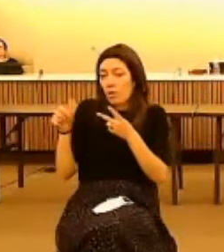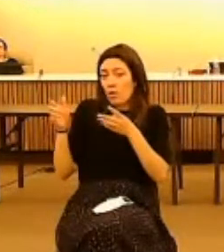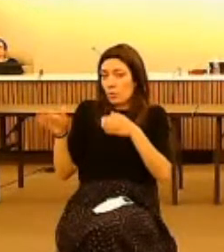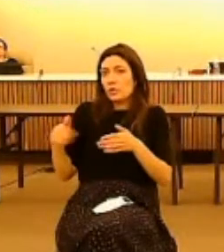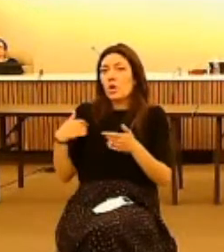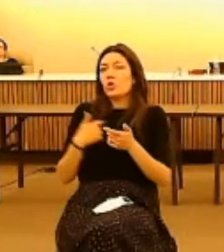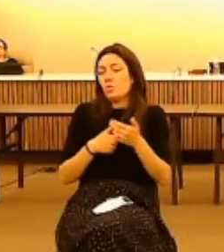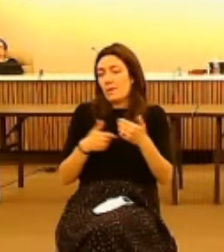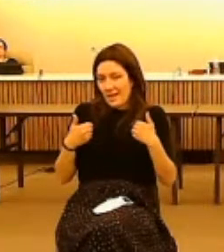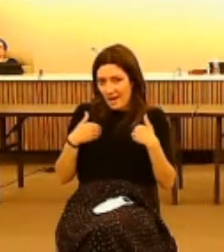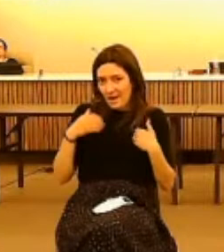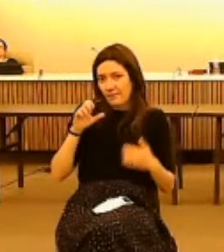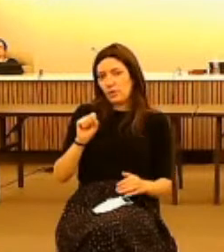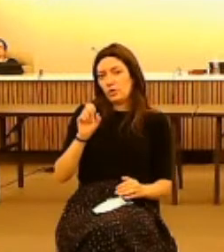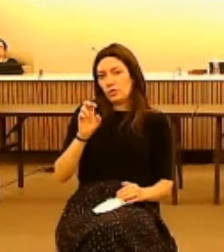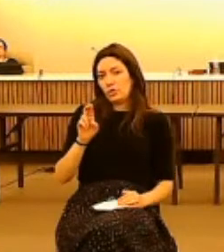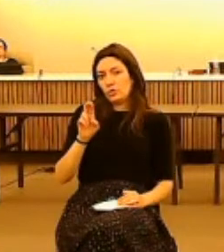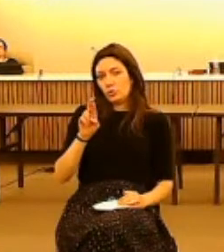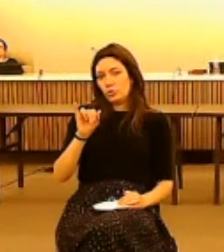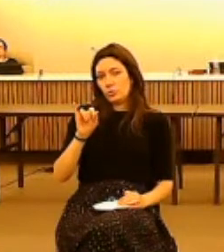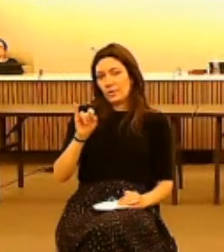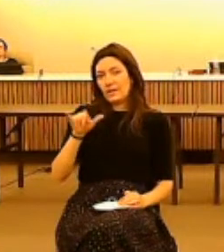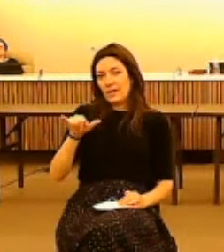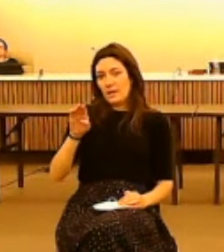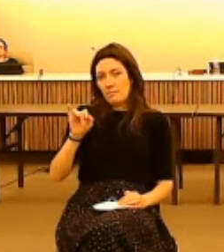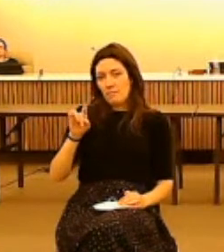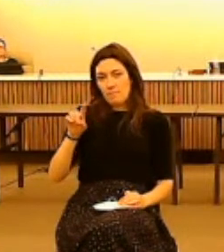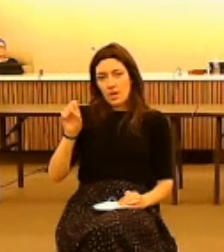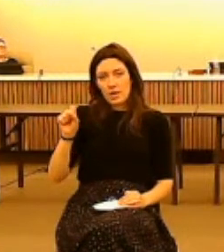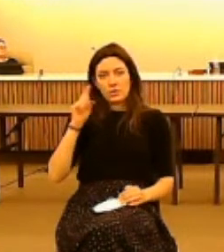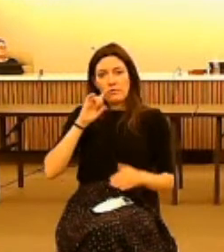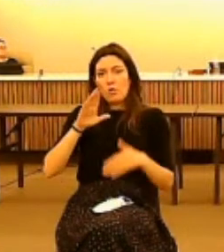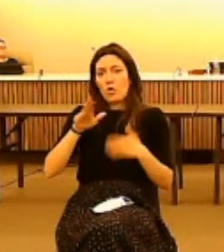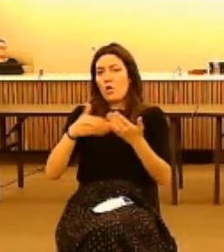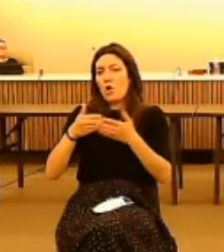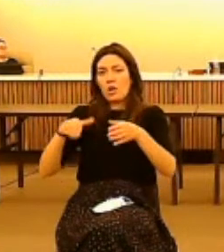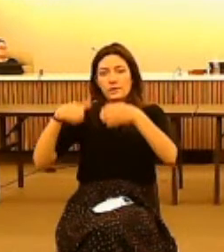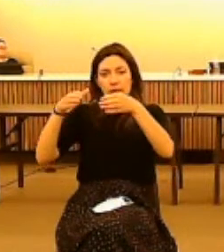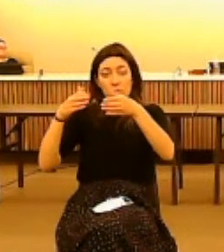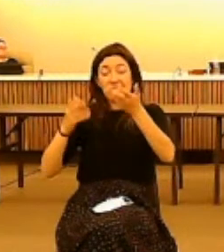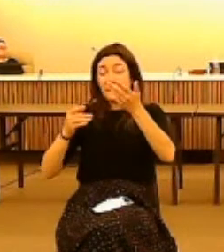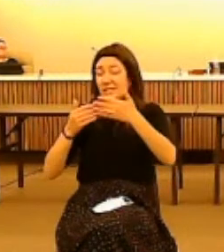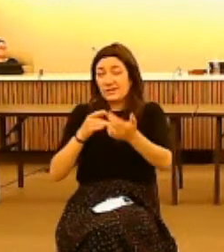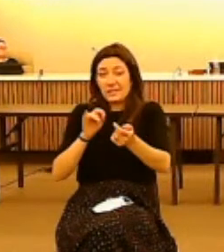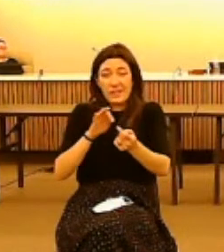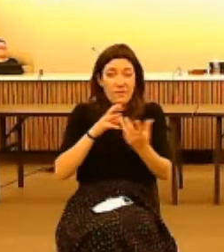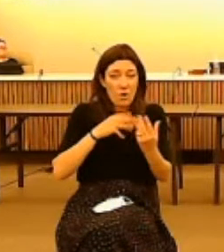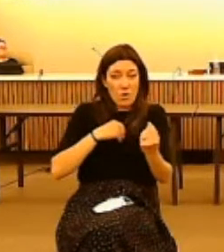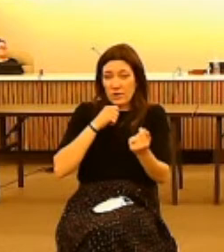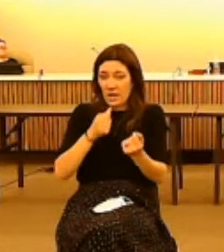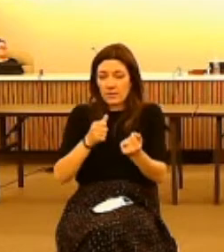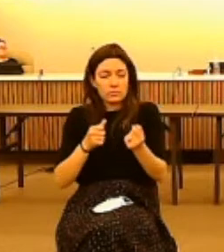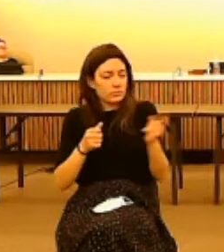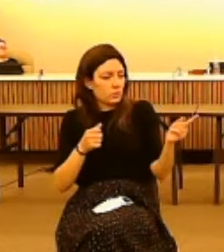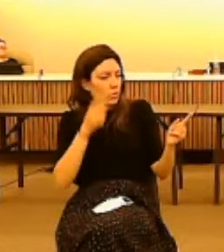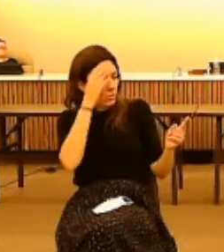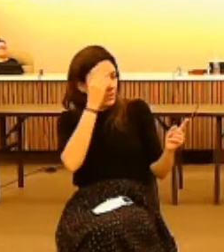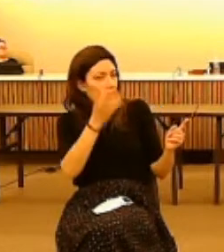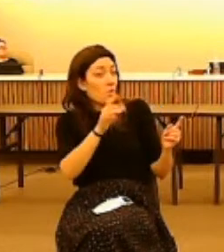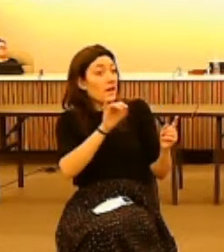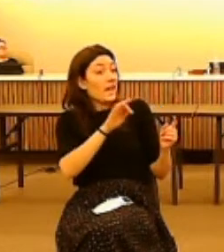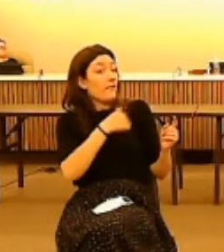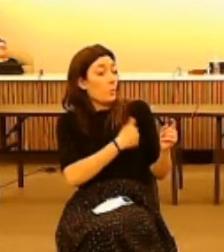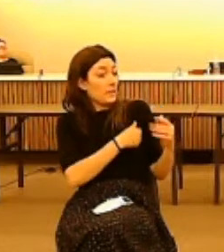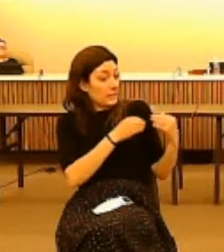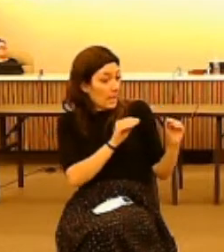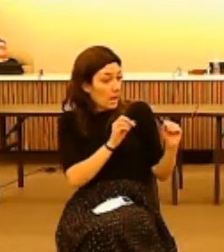surety bonds for even other towers that we don't own, just to help protect. Then I will note that if we sell it, well, whether we